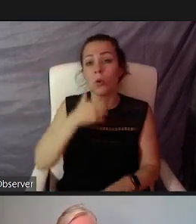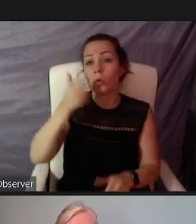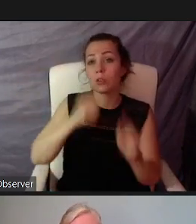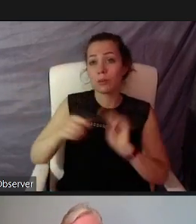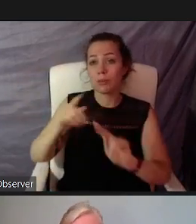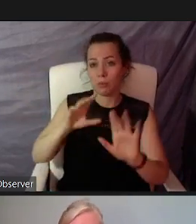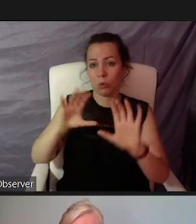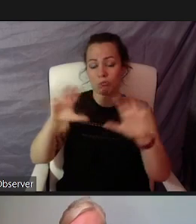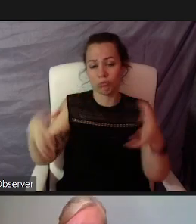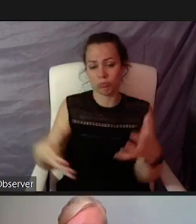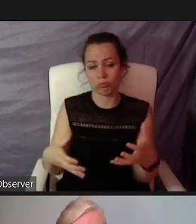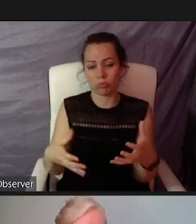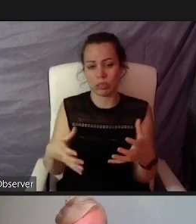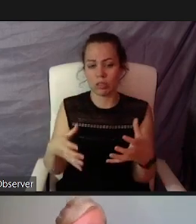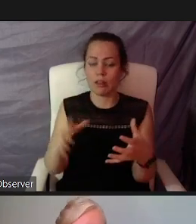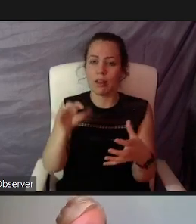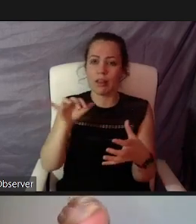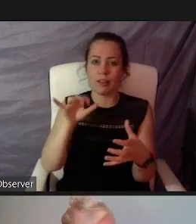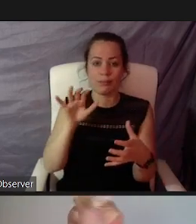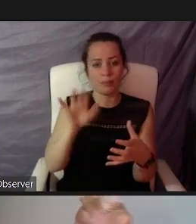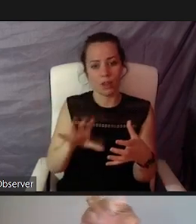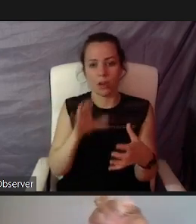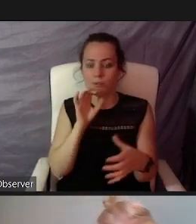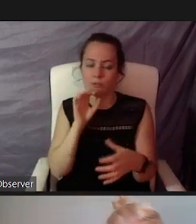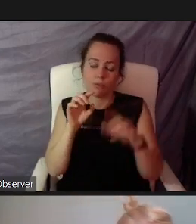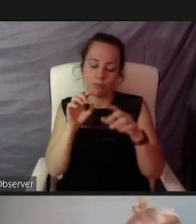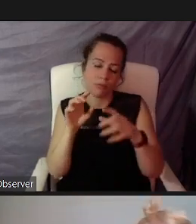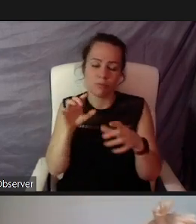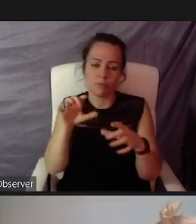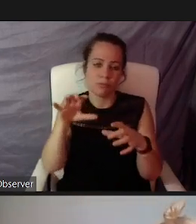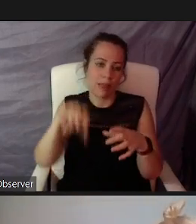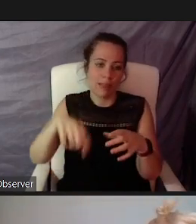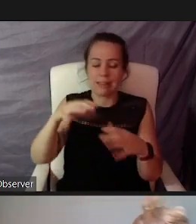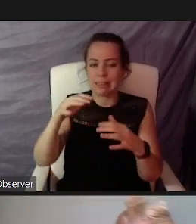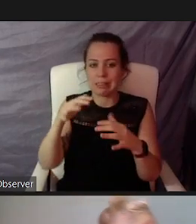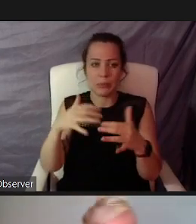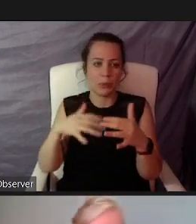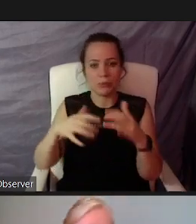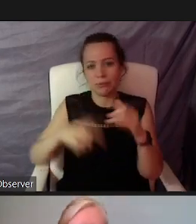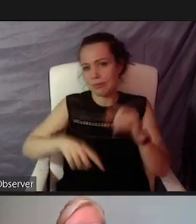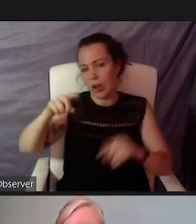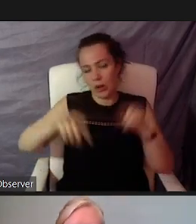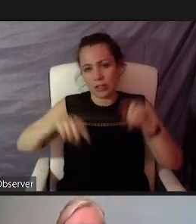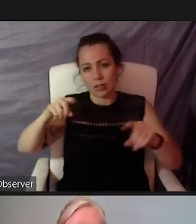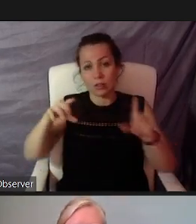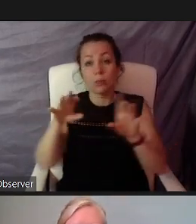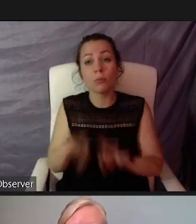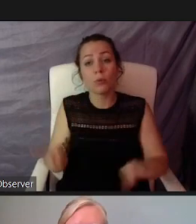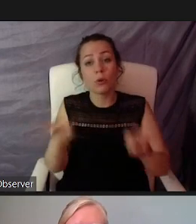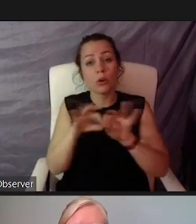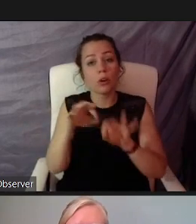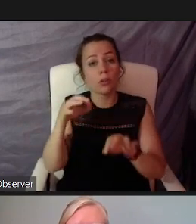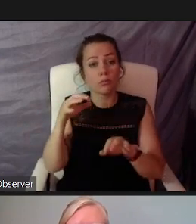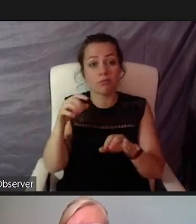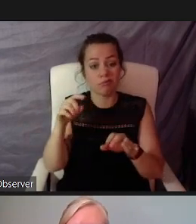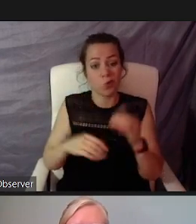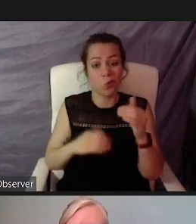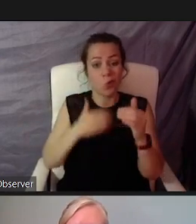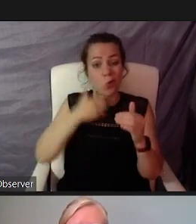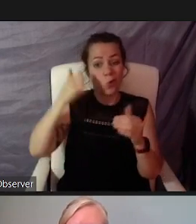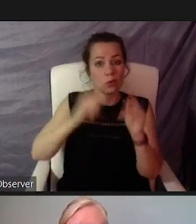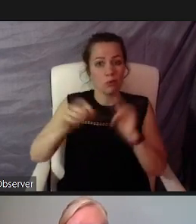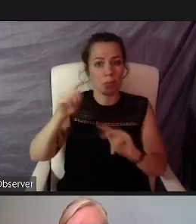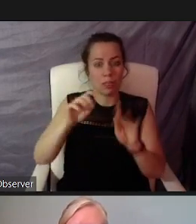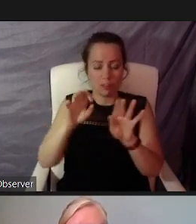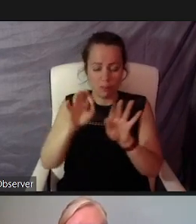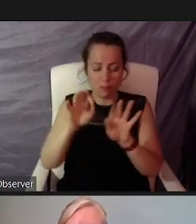adults vary in many different ways. And what is important for older adults is ensuring that they